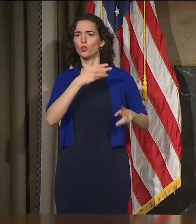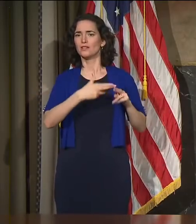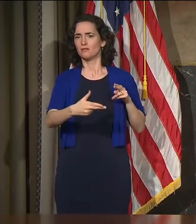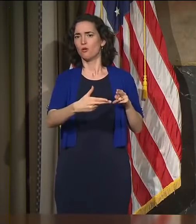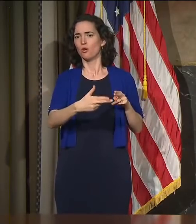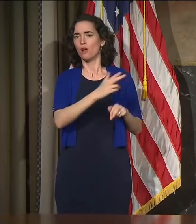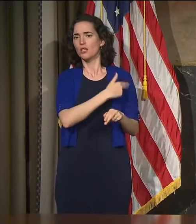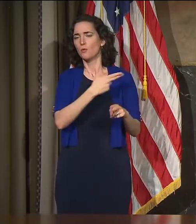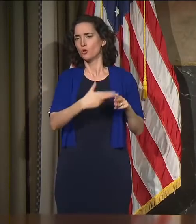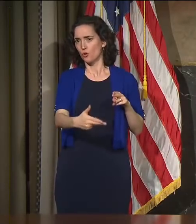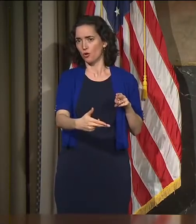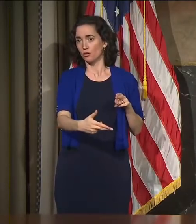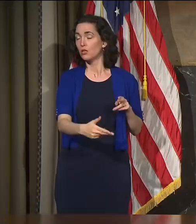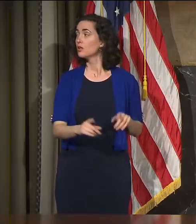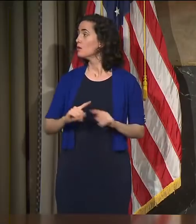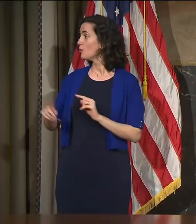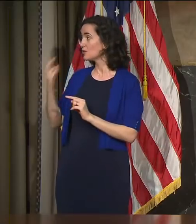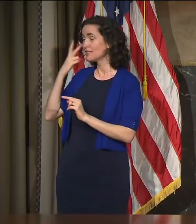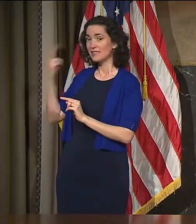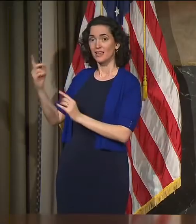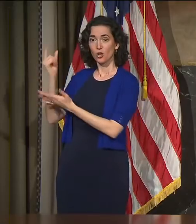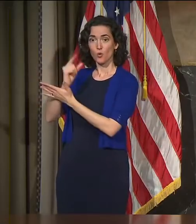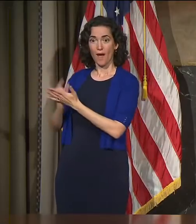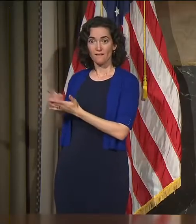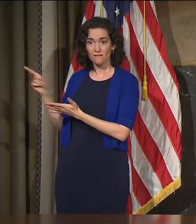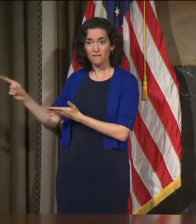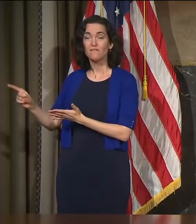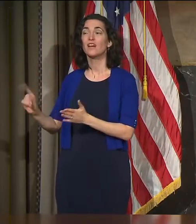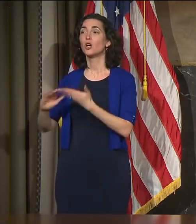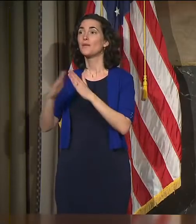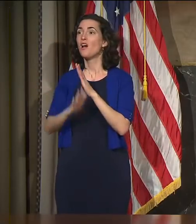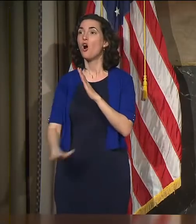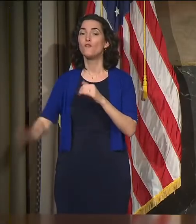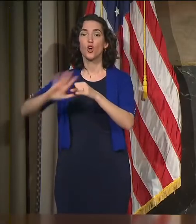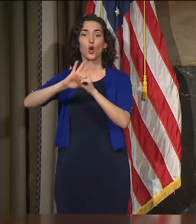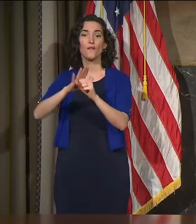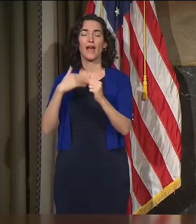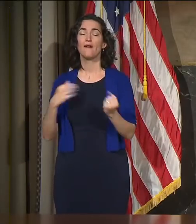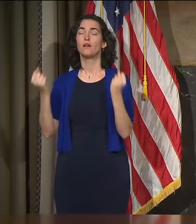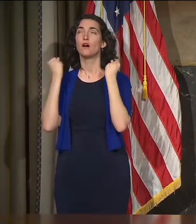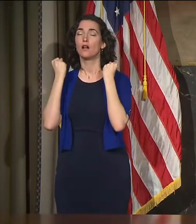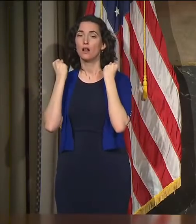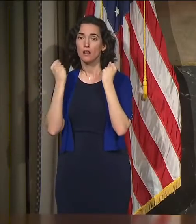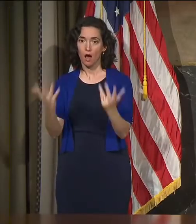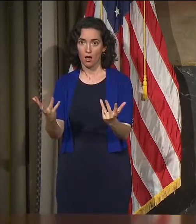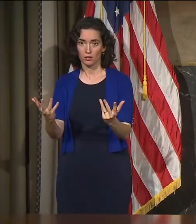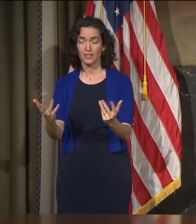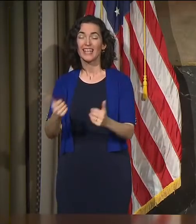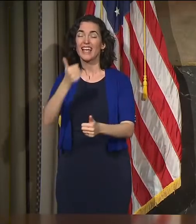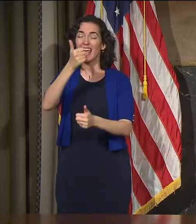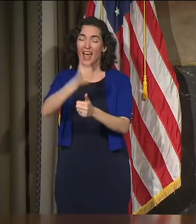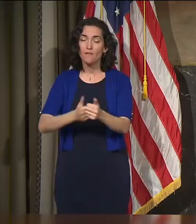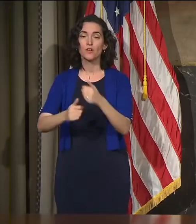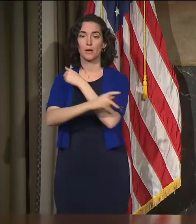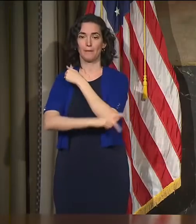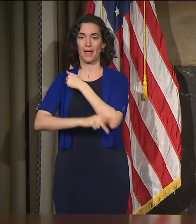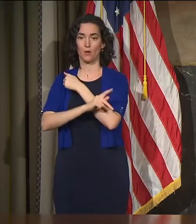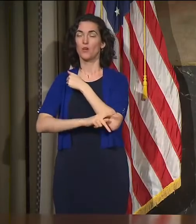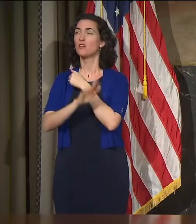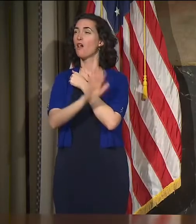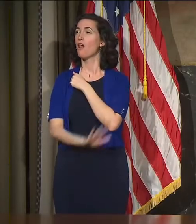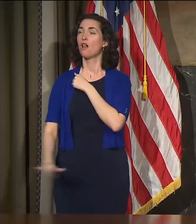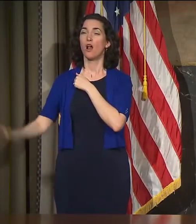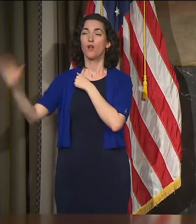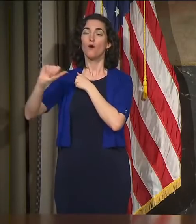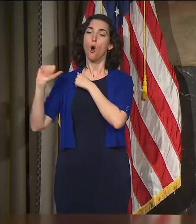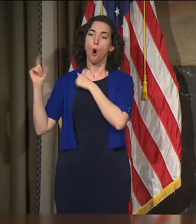a lot of COVID circulating in the community. Every parish, all 64 parishes of the state, have a